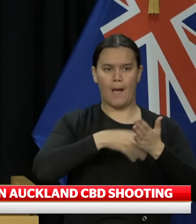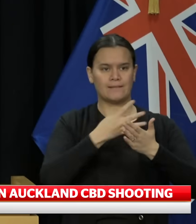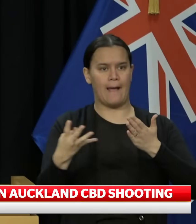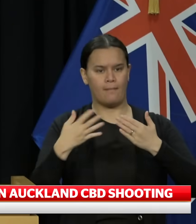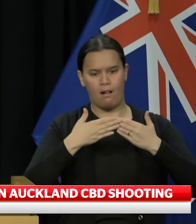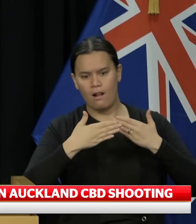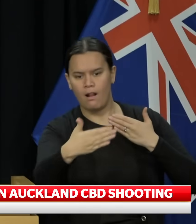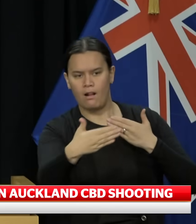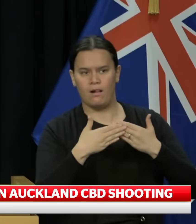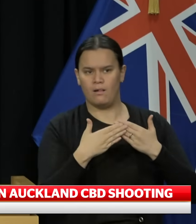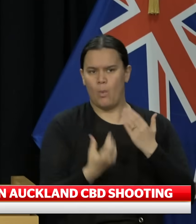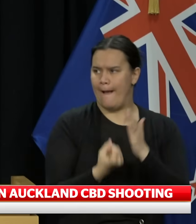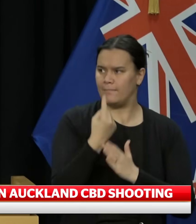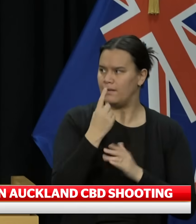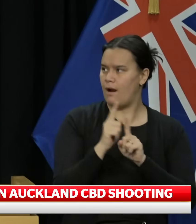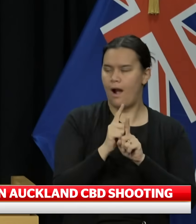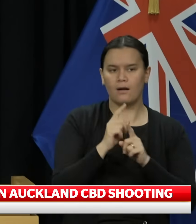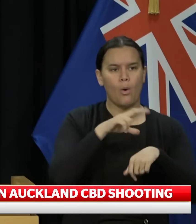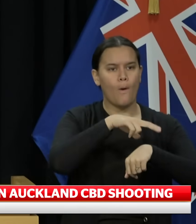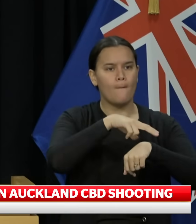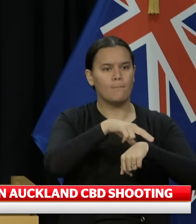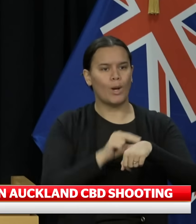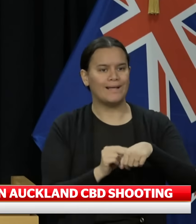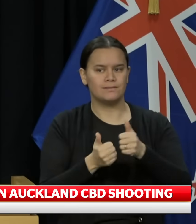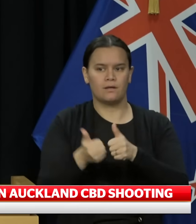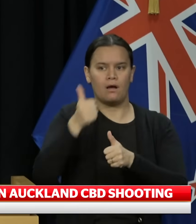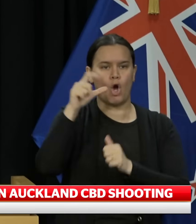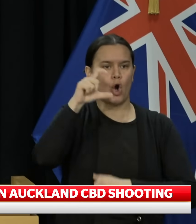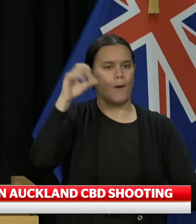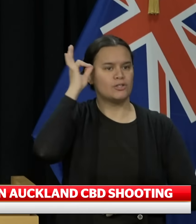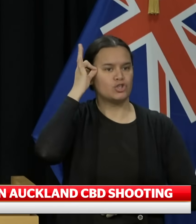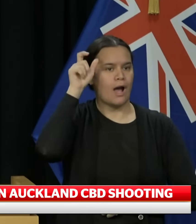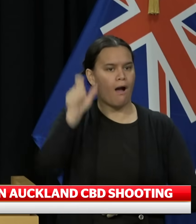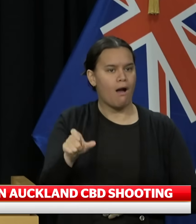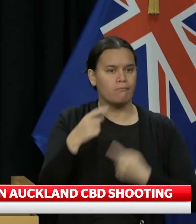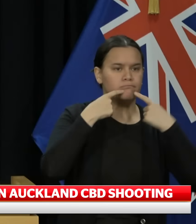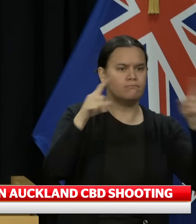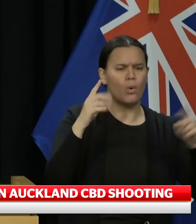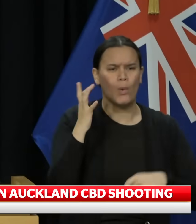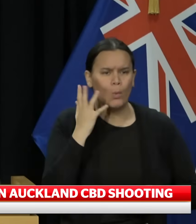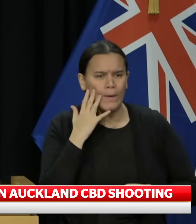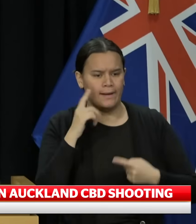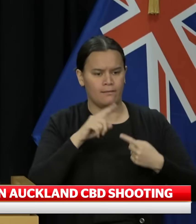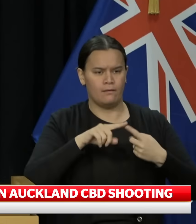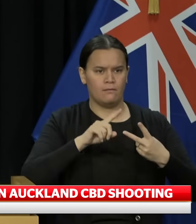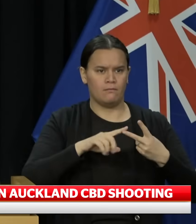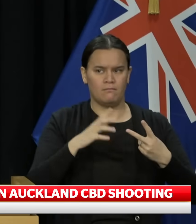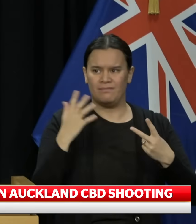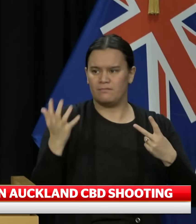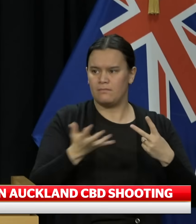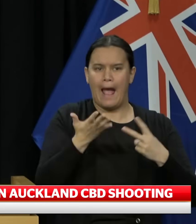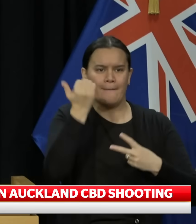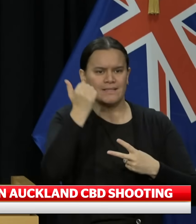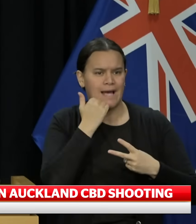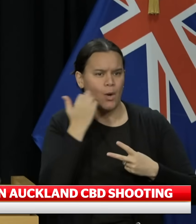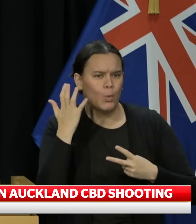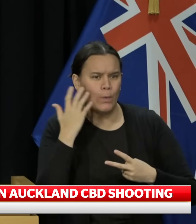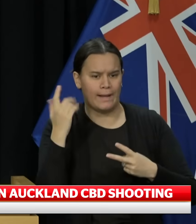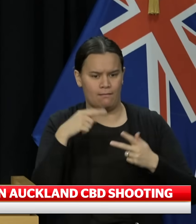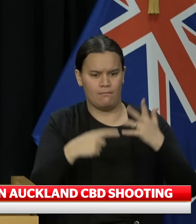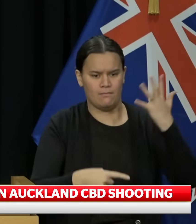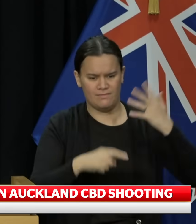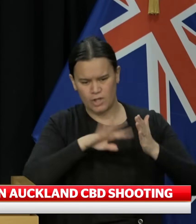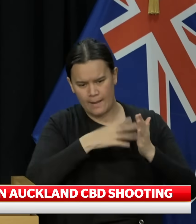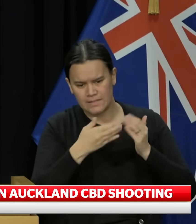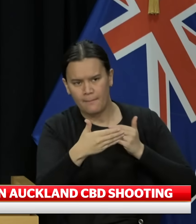can we expect to hear from the Commissioner, from maybe yourself again, as the day goes on? As I've indicated, the Police Commissioner was in